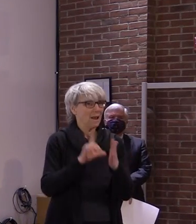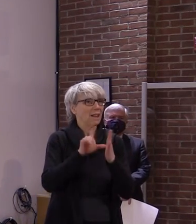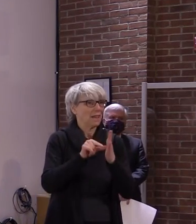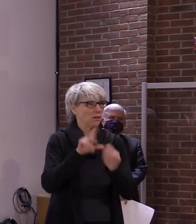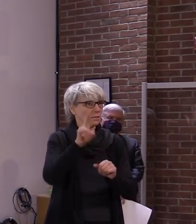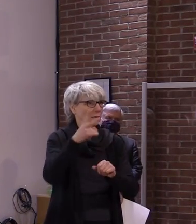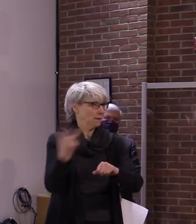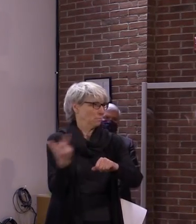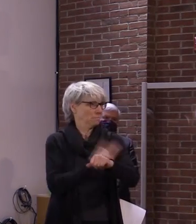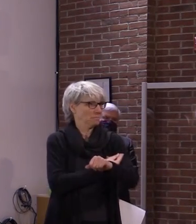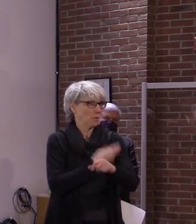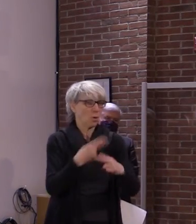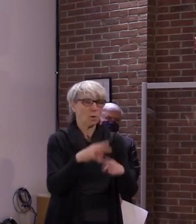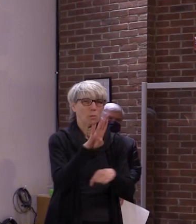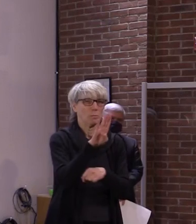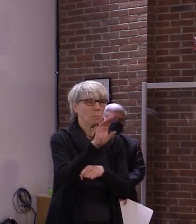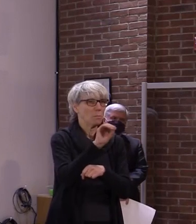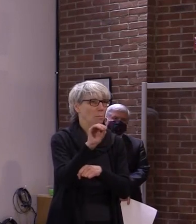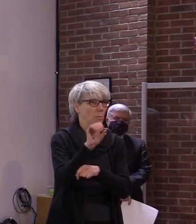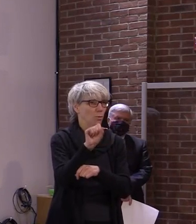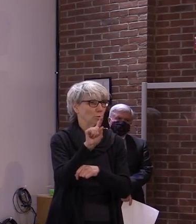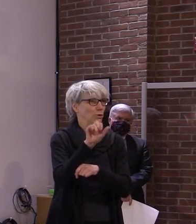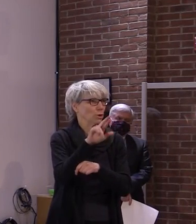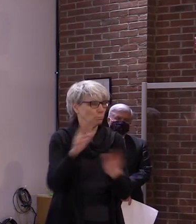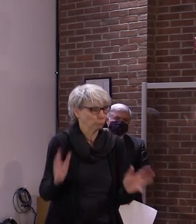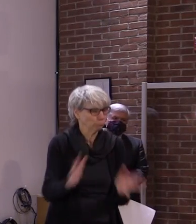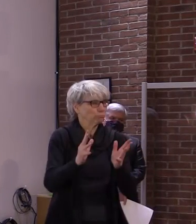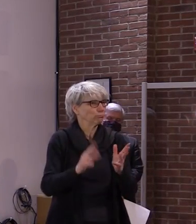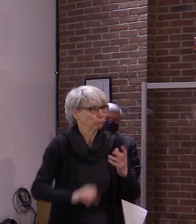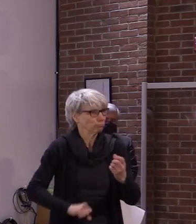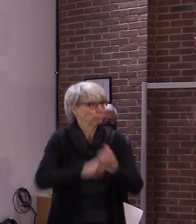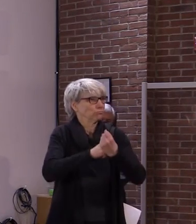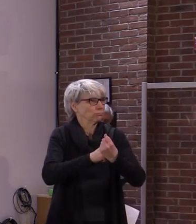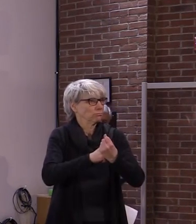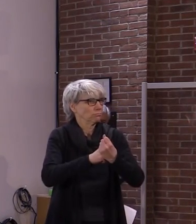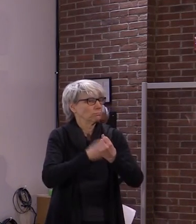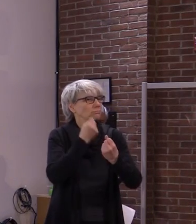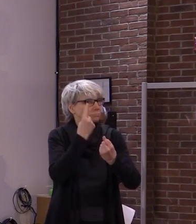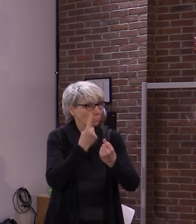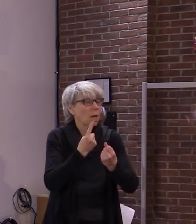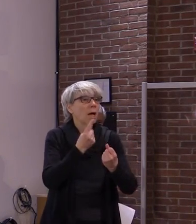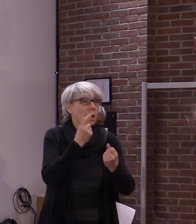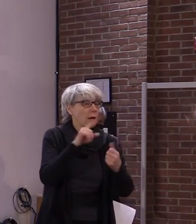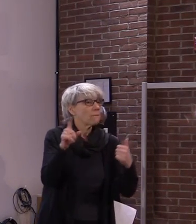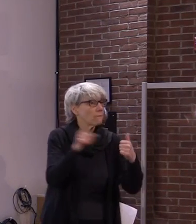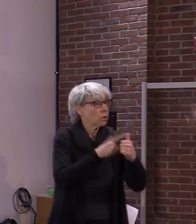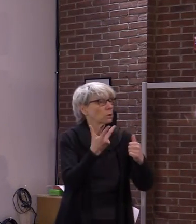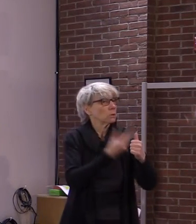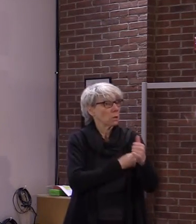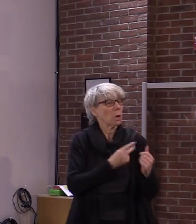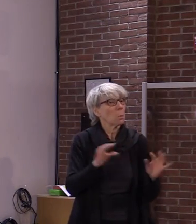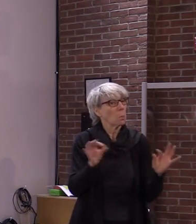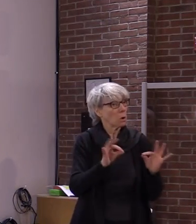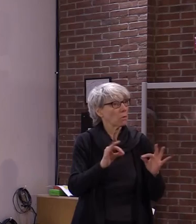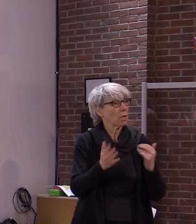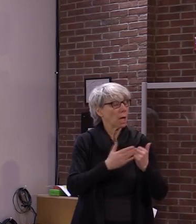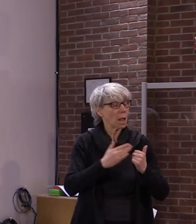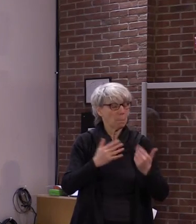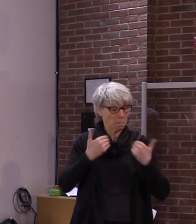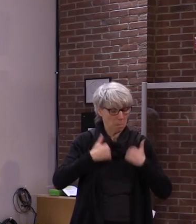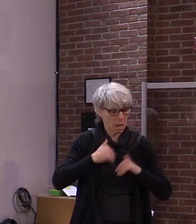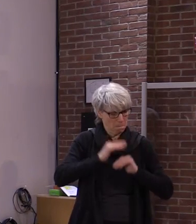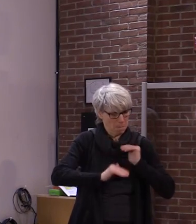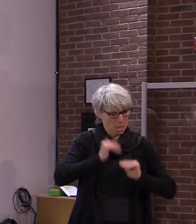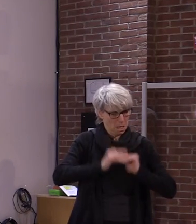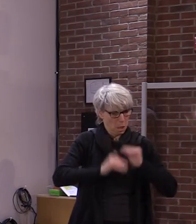system ready and offers some protection, the second dose boosts that protection by using your body's new immune cells that